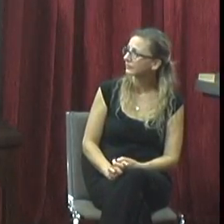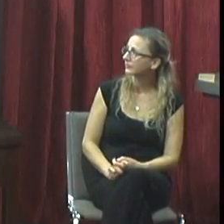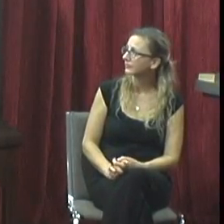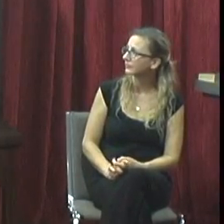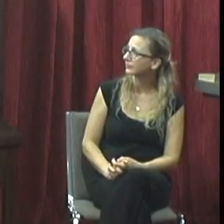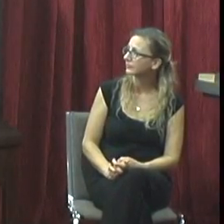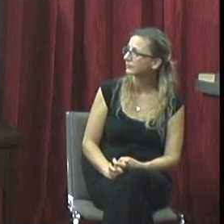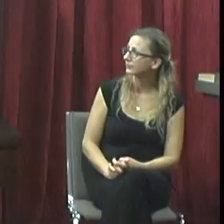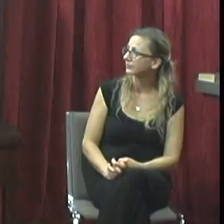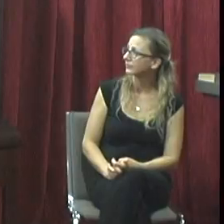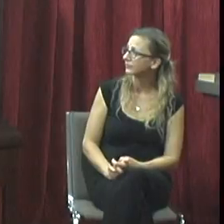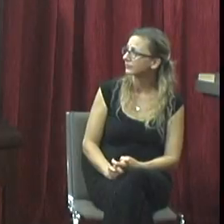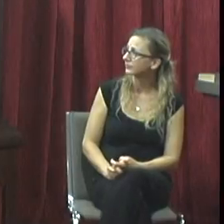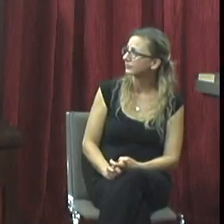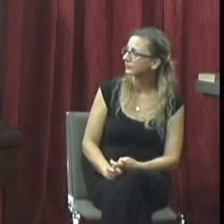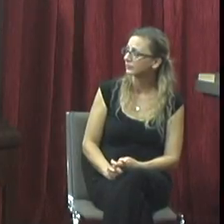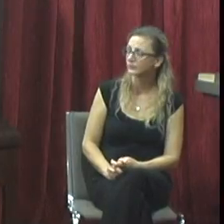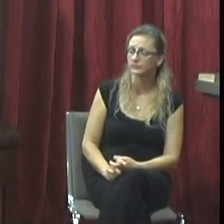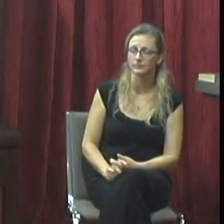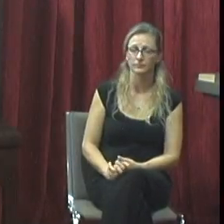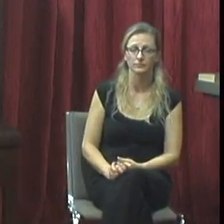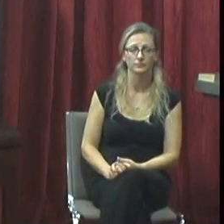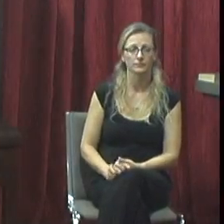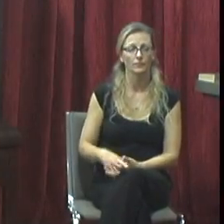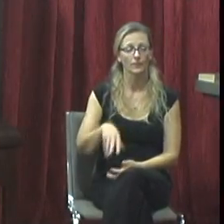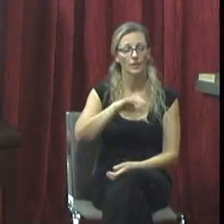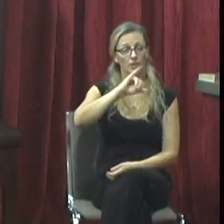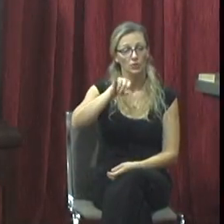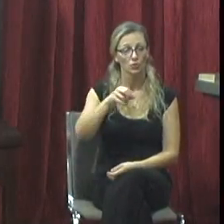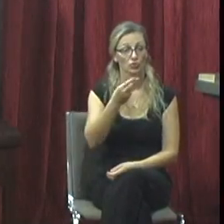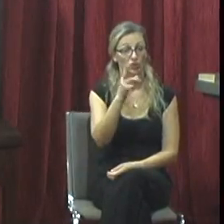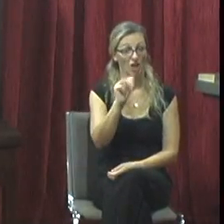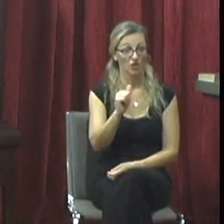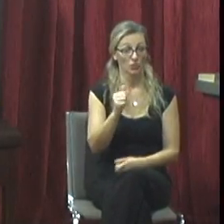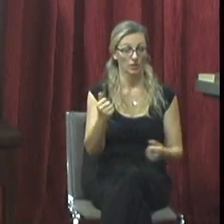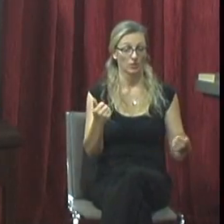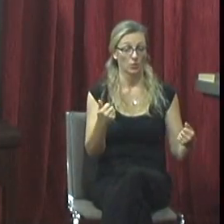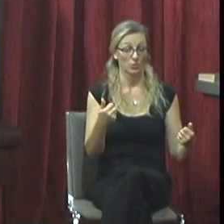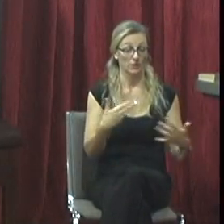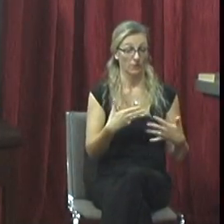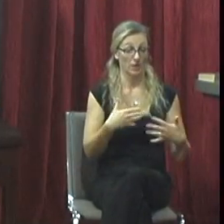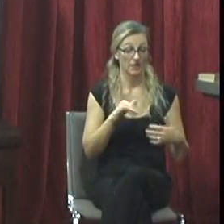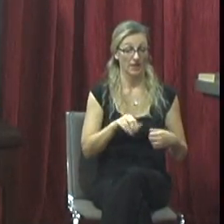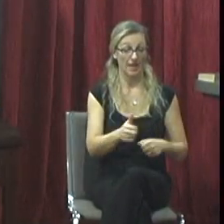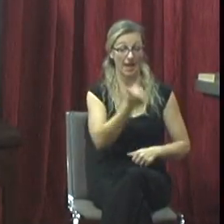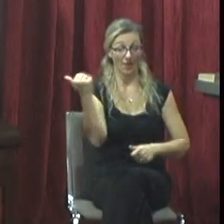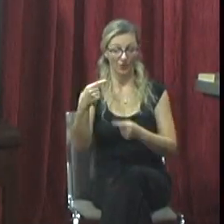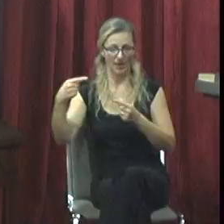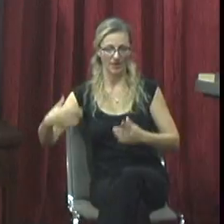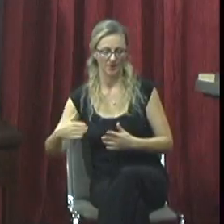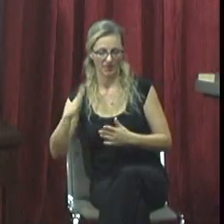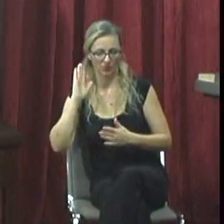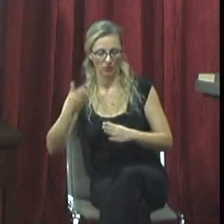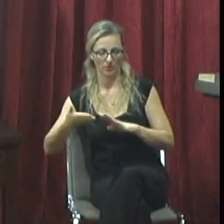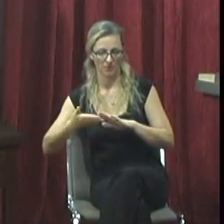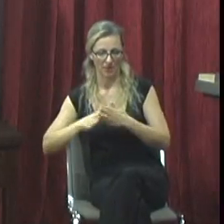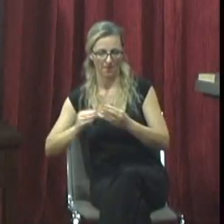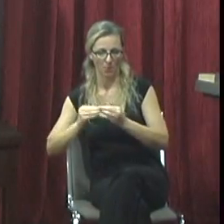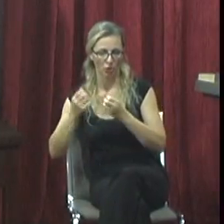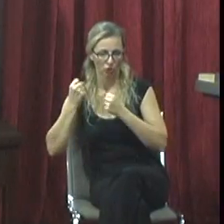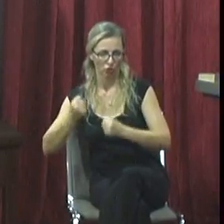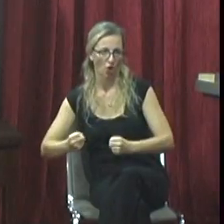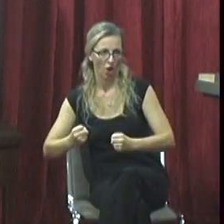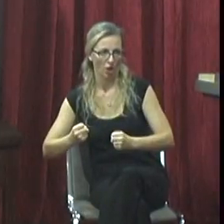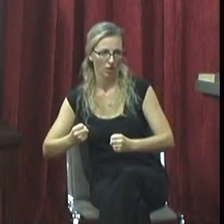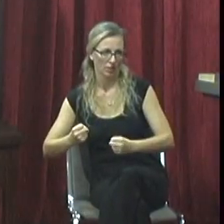Israelites had fled before their enemies, now the other Canaanite tribes would hear about this defeat. They'd be emboldened and believe